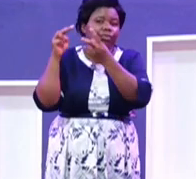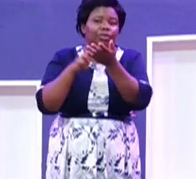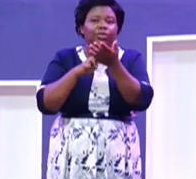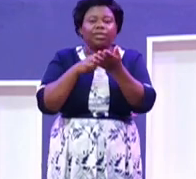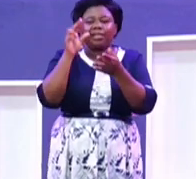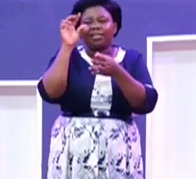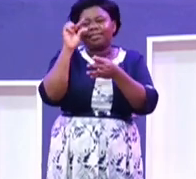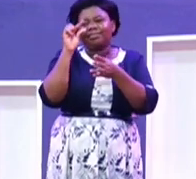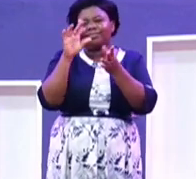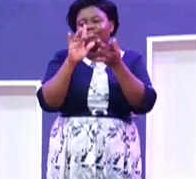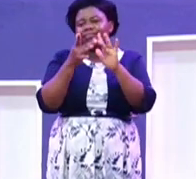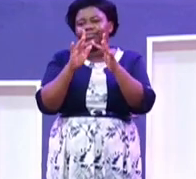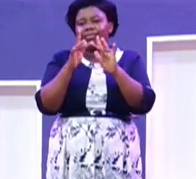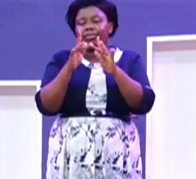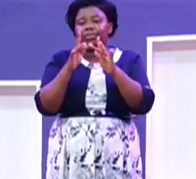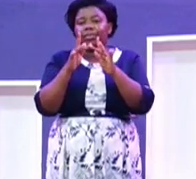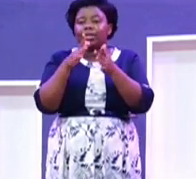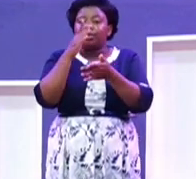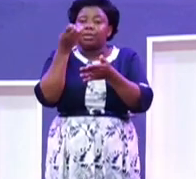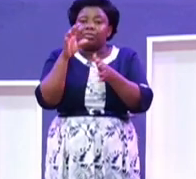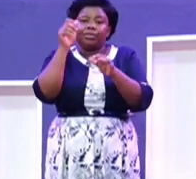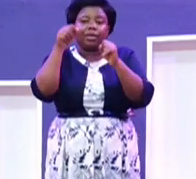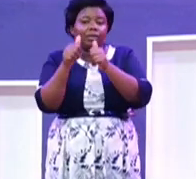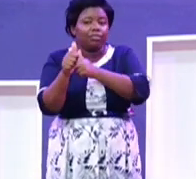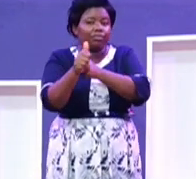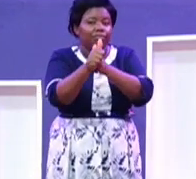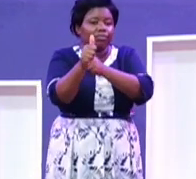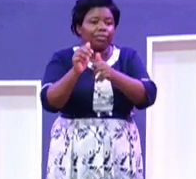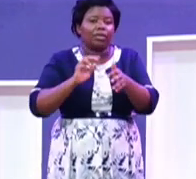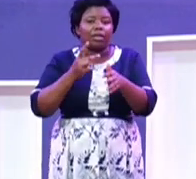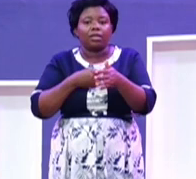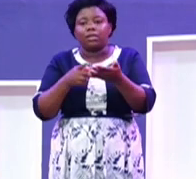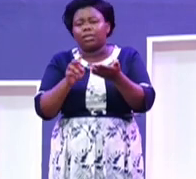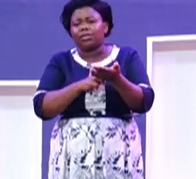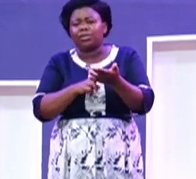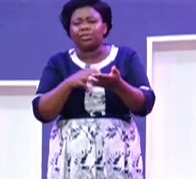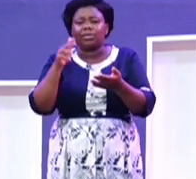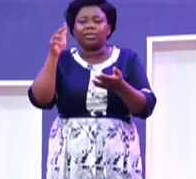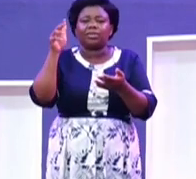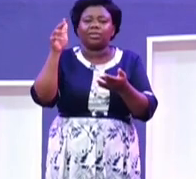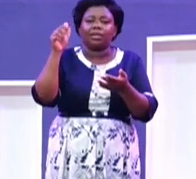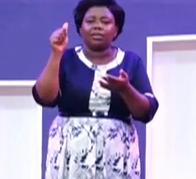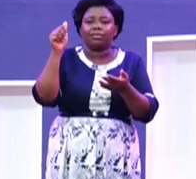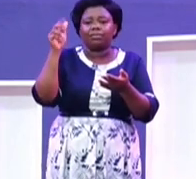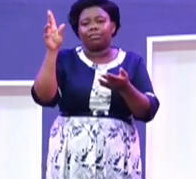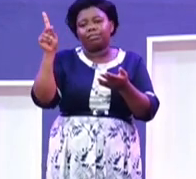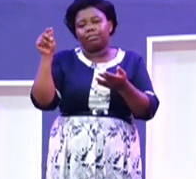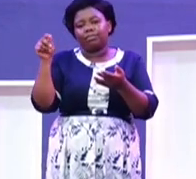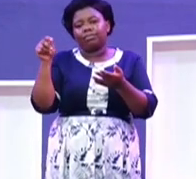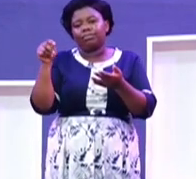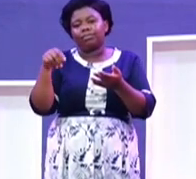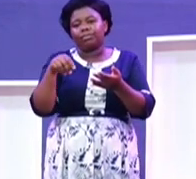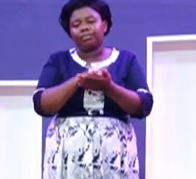ntono. Kati namu abagalo tugoberera olumu okola oteka ko butesi app simu yo nojizikiza noteka